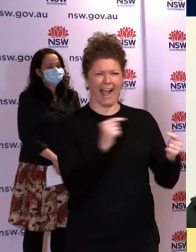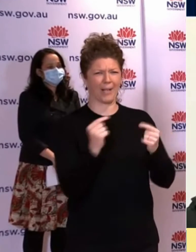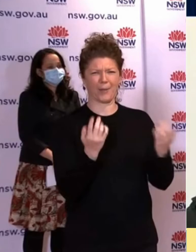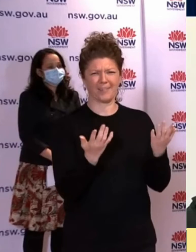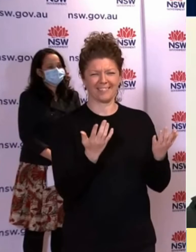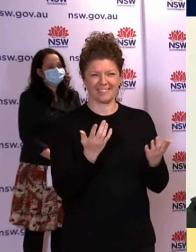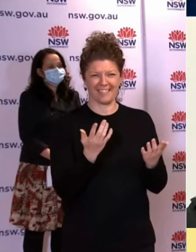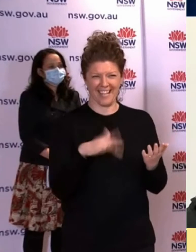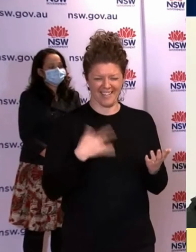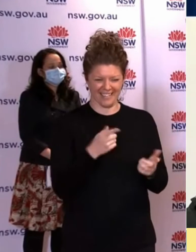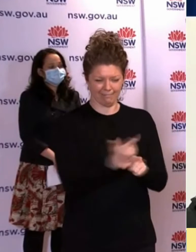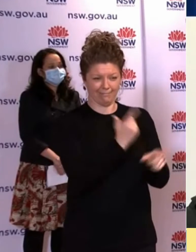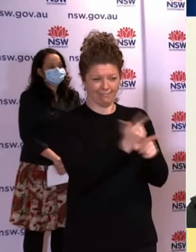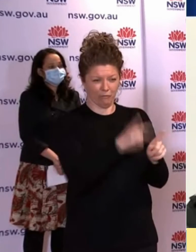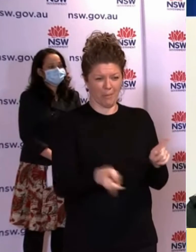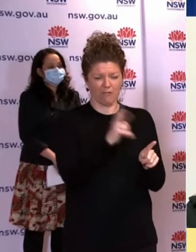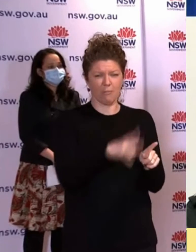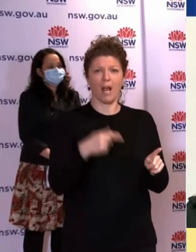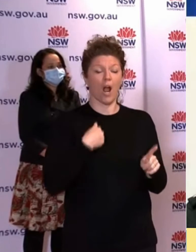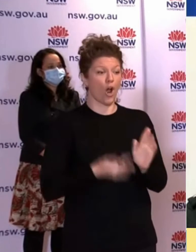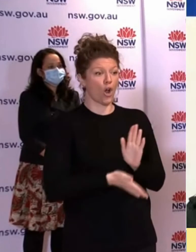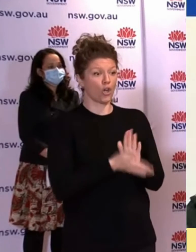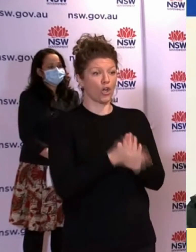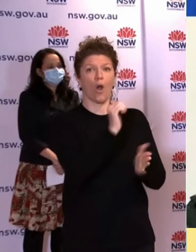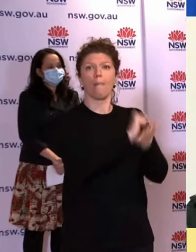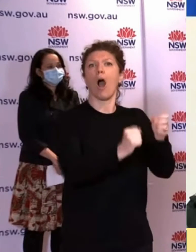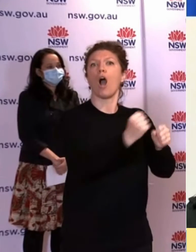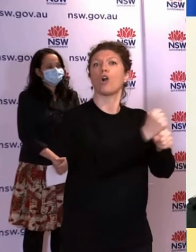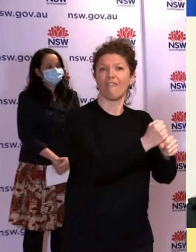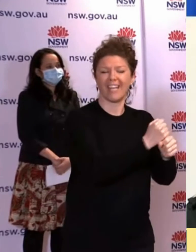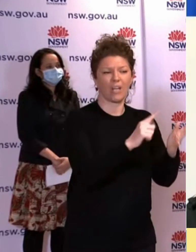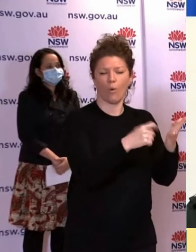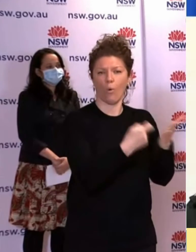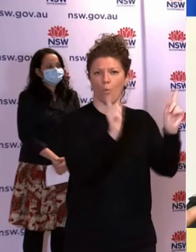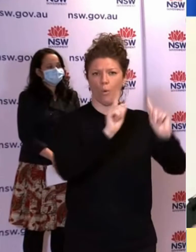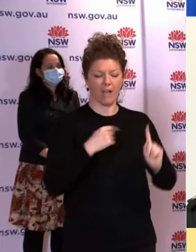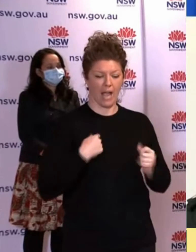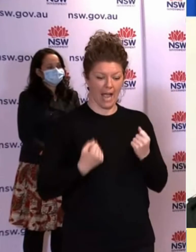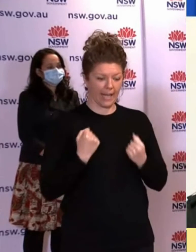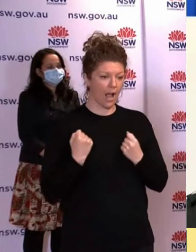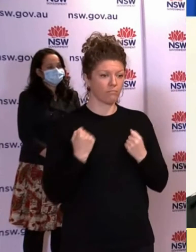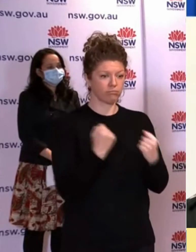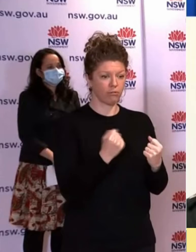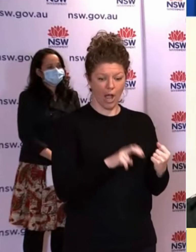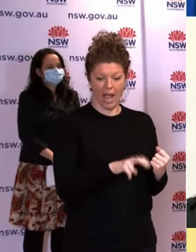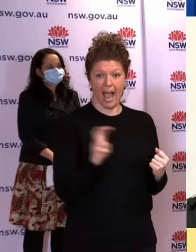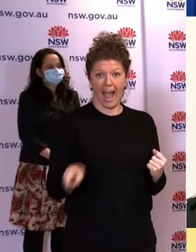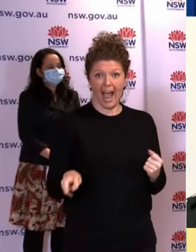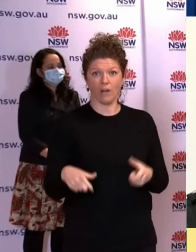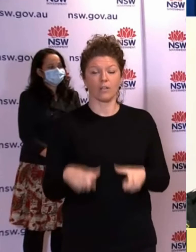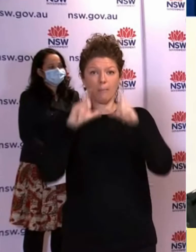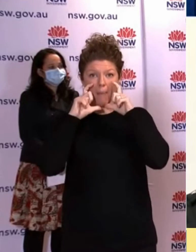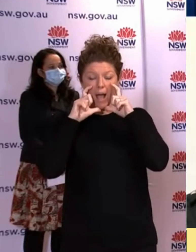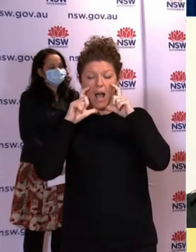I go to buy a cup of coffee, when I get out of the car, I put my mask on, do my business and get back in the